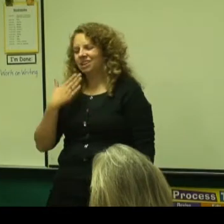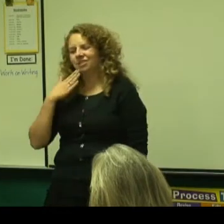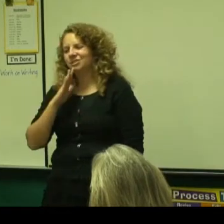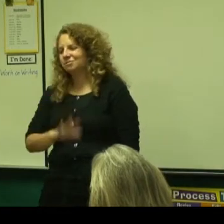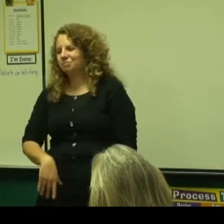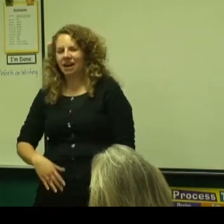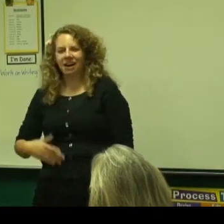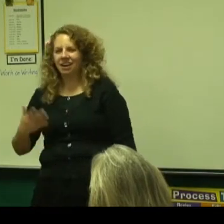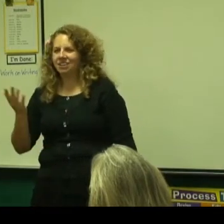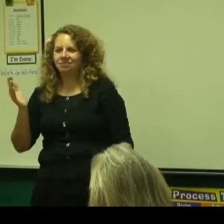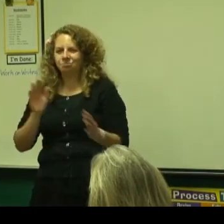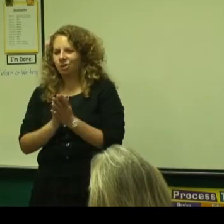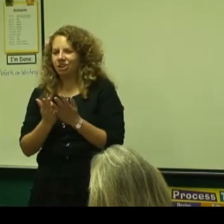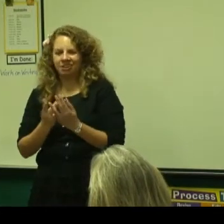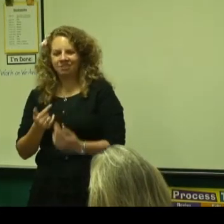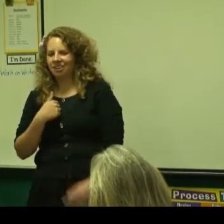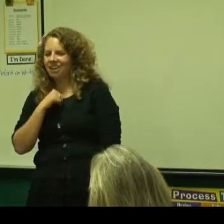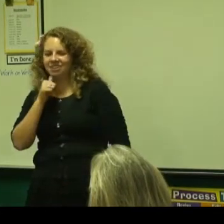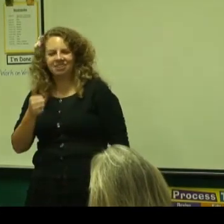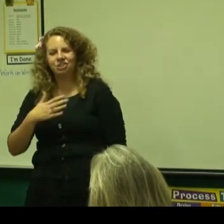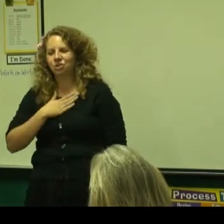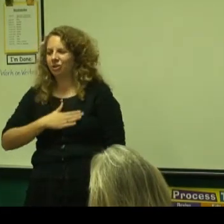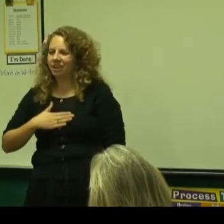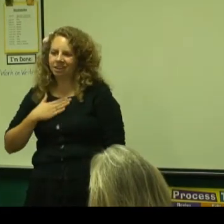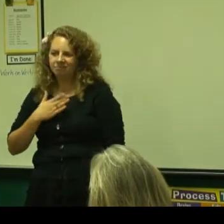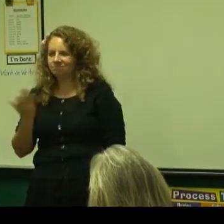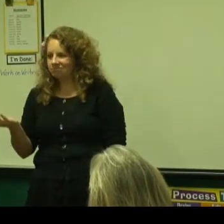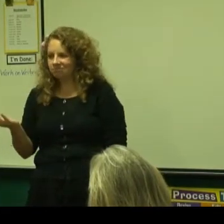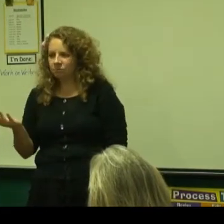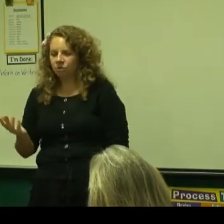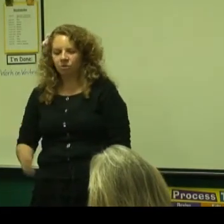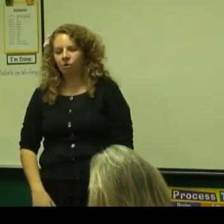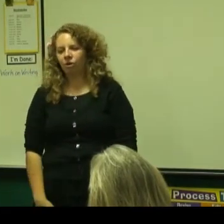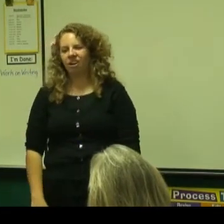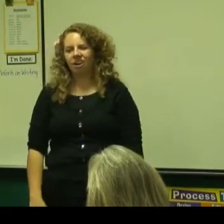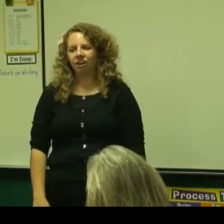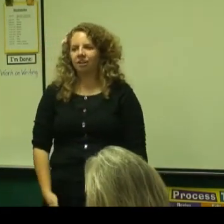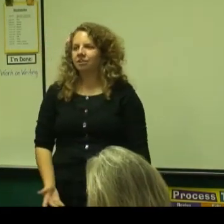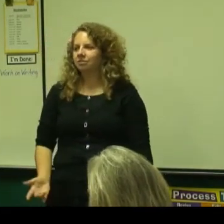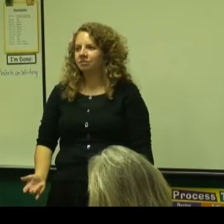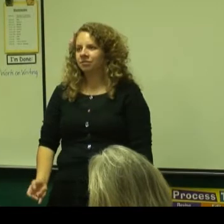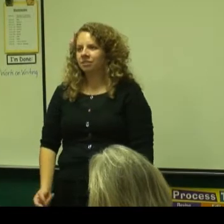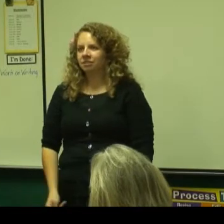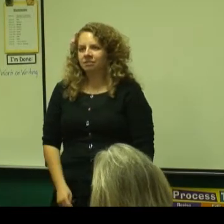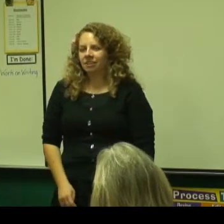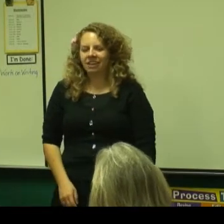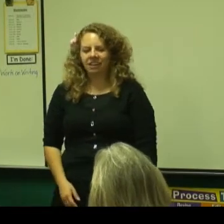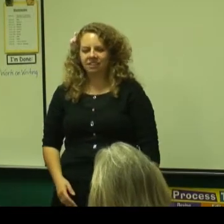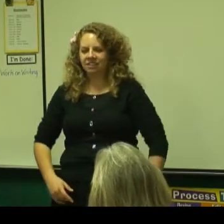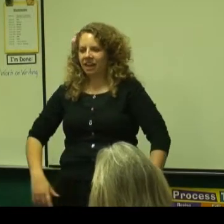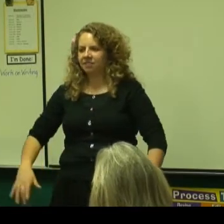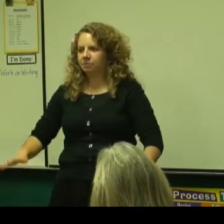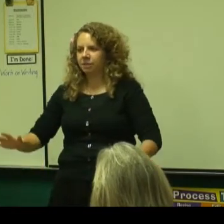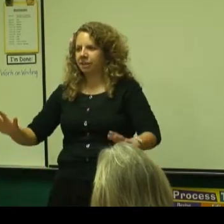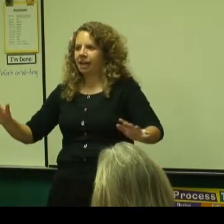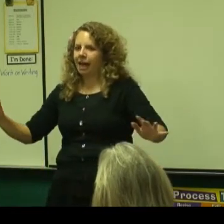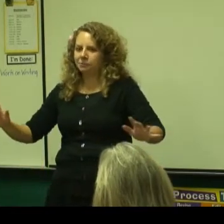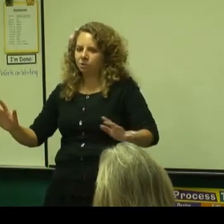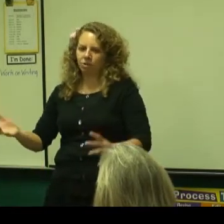it was a bad book. I didn't enjoy it. Or, like, and it doesn't have to be, like, absolutely